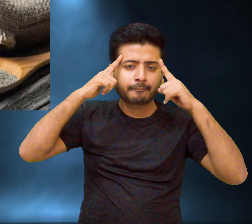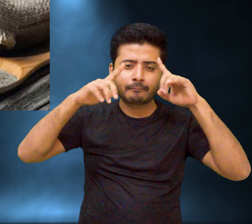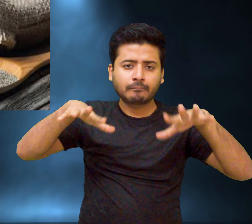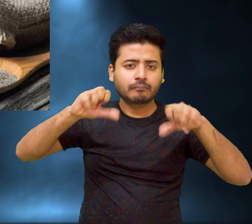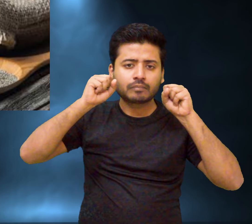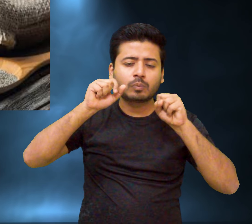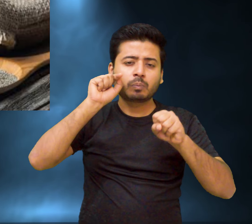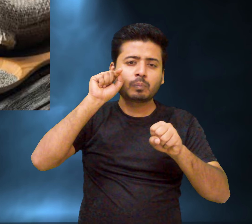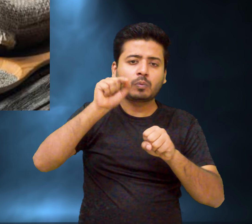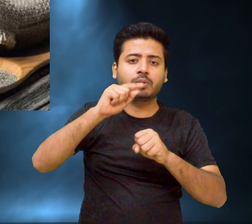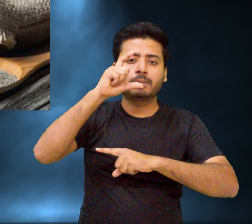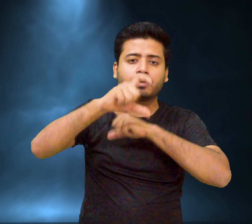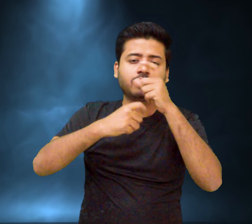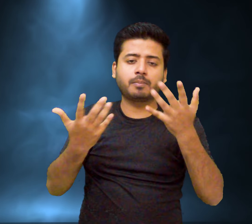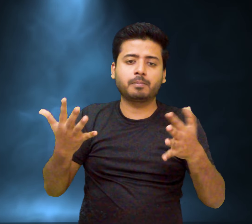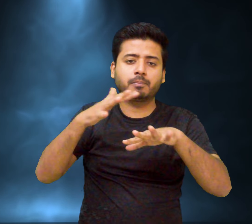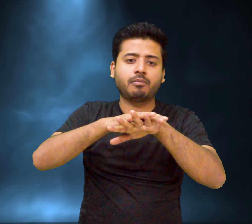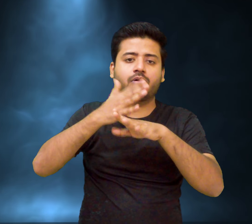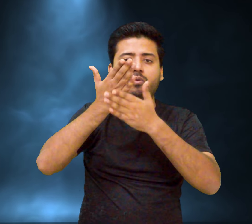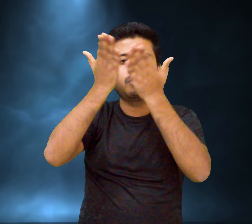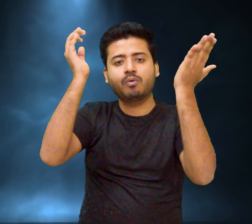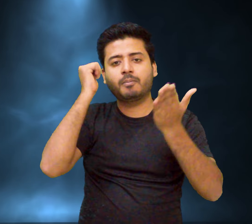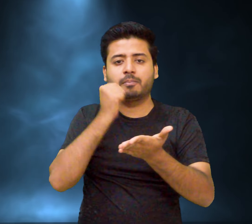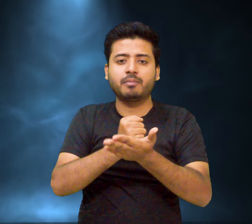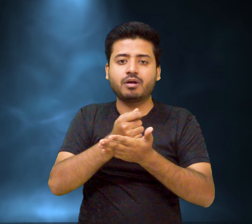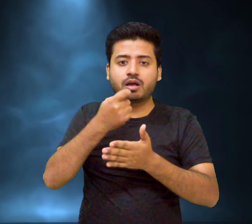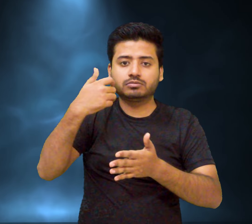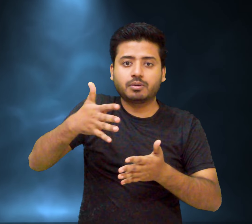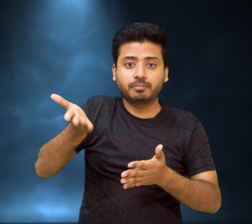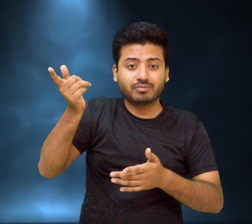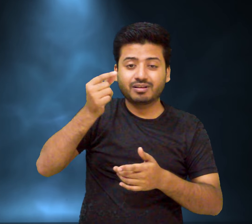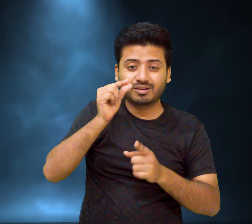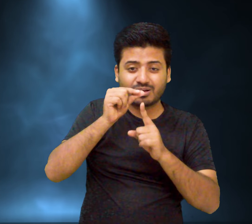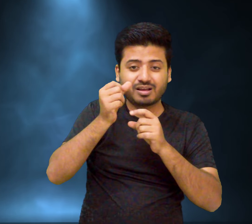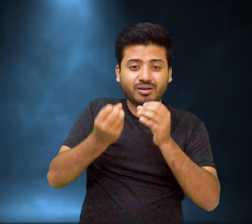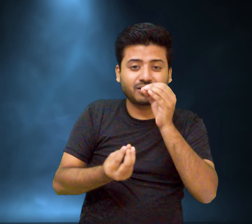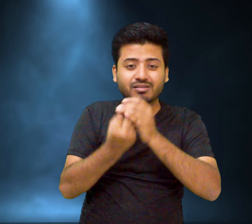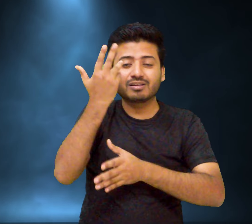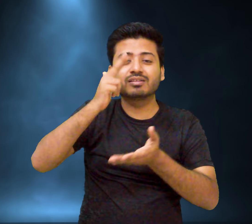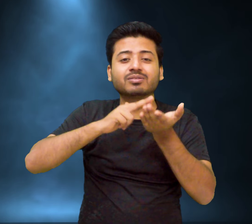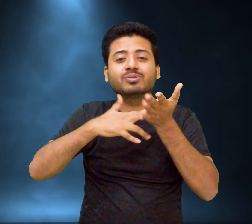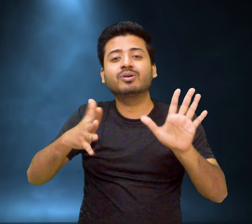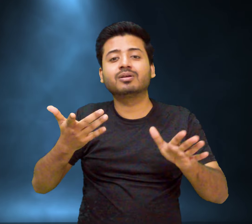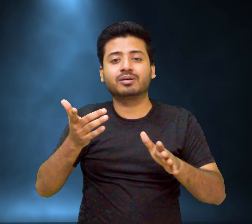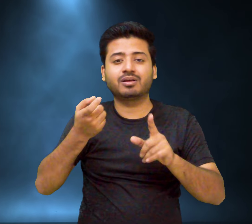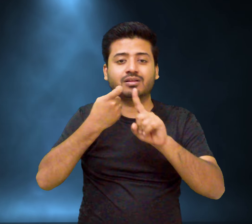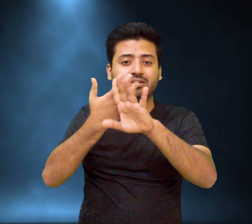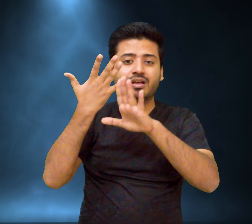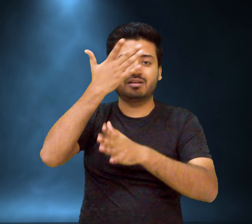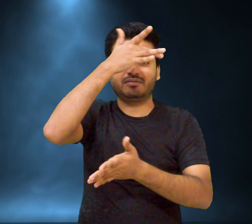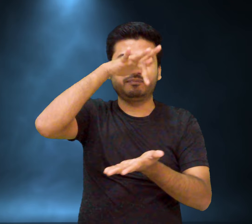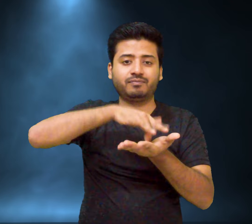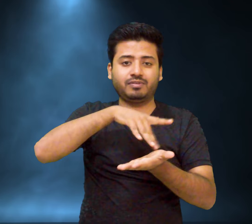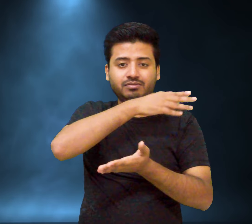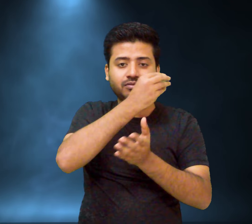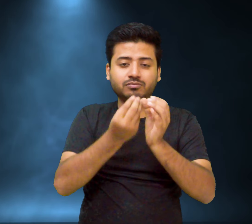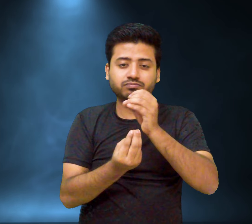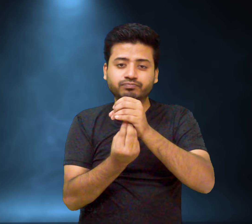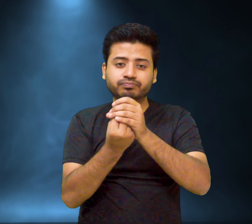brown. They can be easily spotted among the genuine peppercorns. Crush test for light berries. Take a few peppercorns and press them firmly